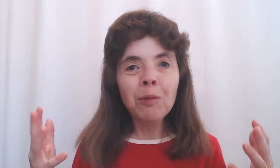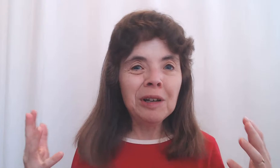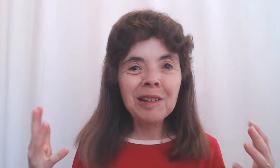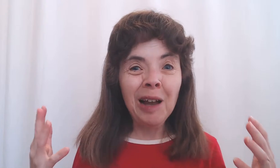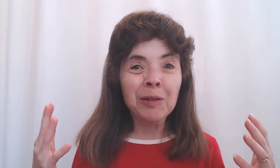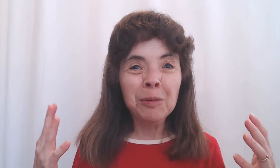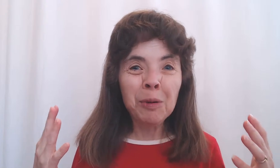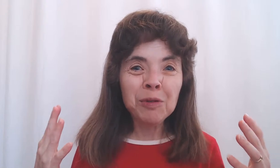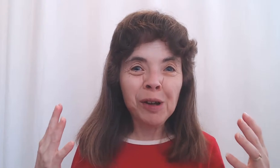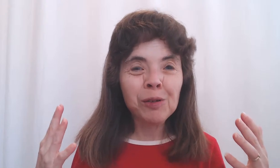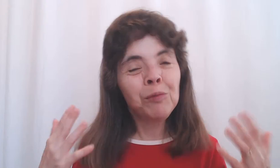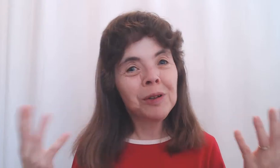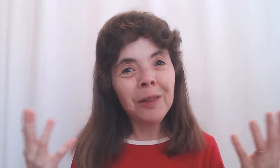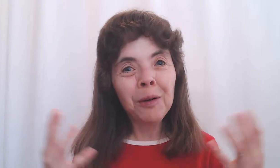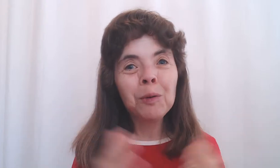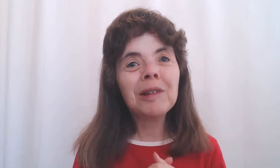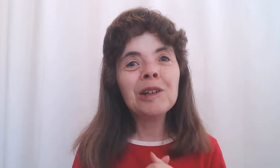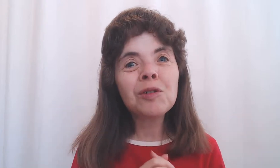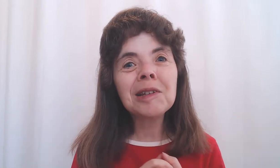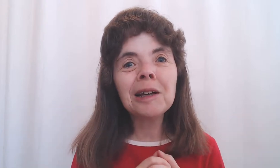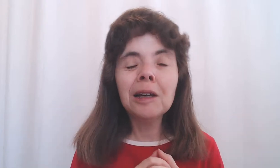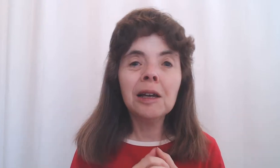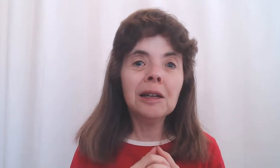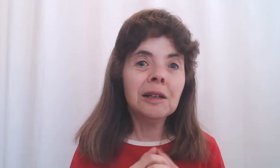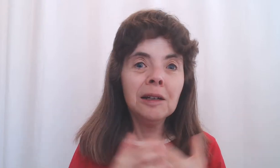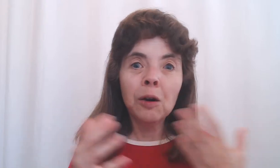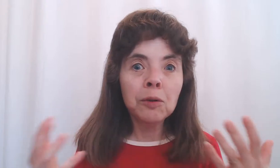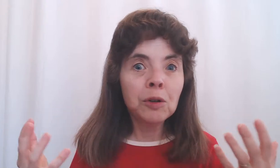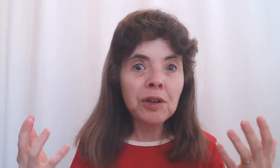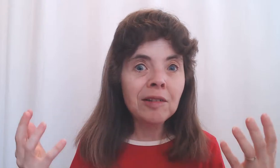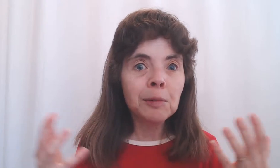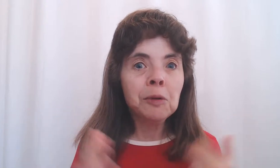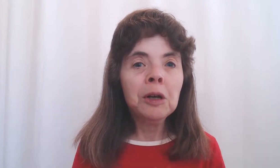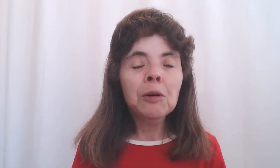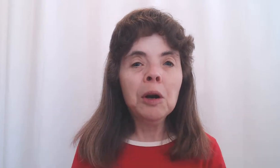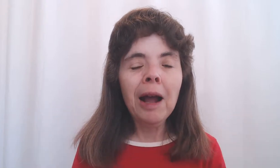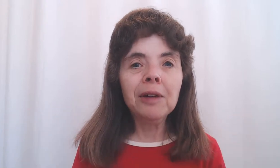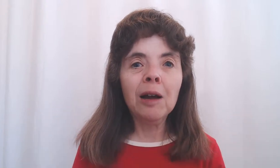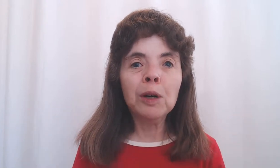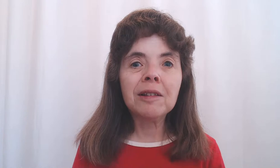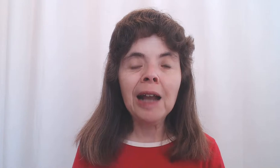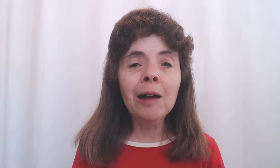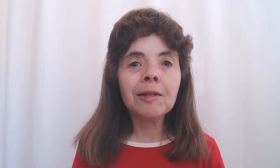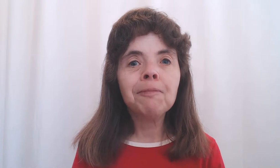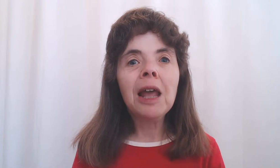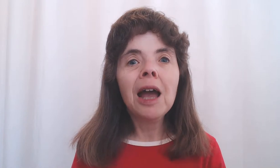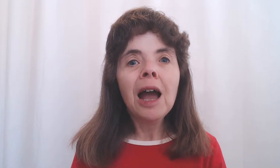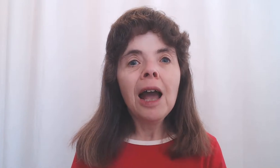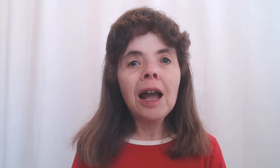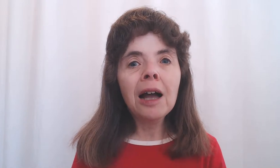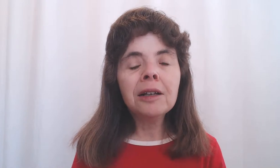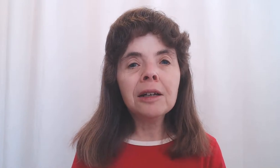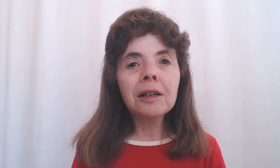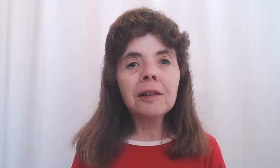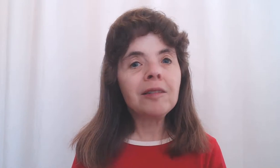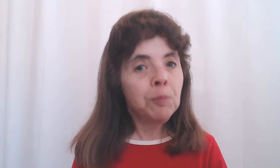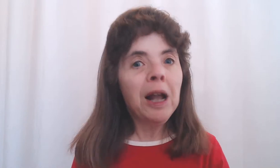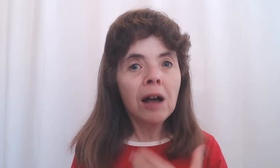eyewitness accounts of the resurrection, which I thought was interesting in, you know, the New Testament. We don't have any eyewitnessed accounts. And that's because